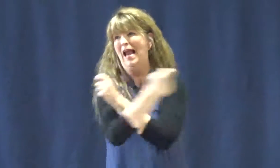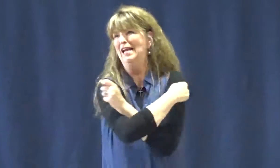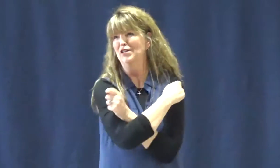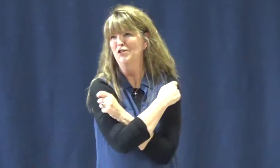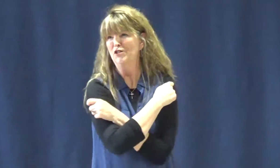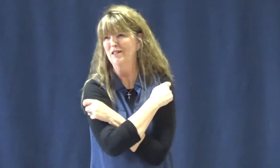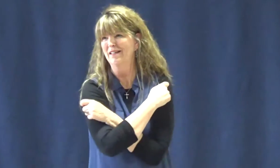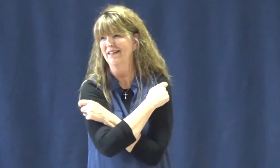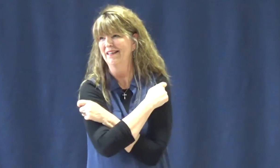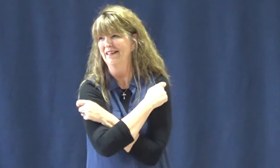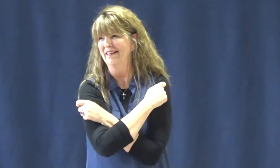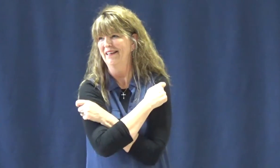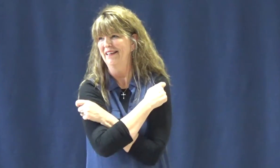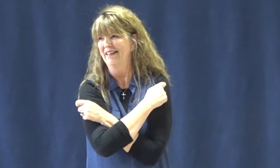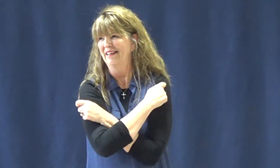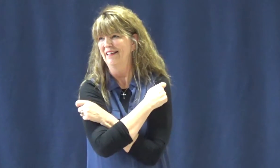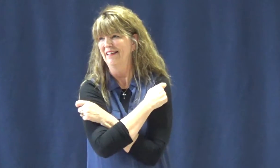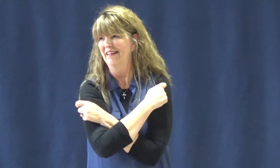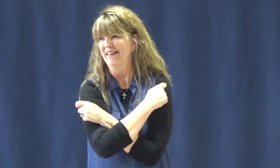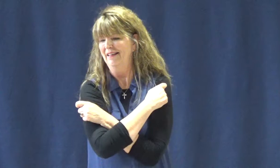There will be a change.